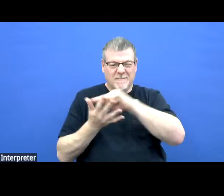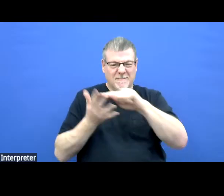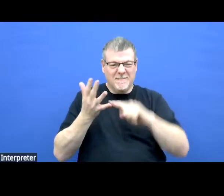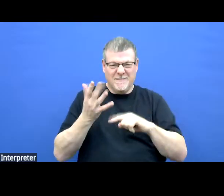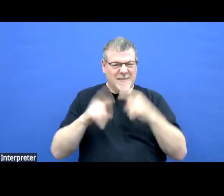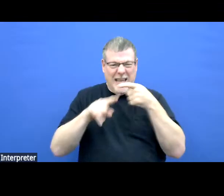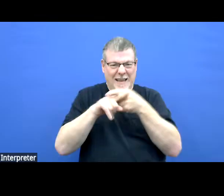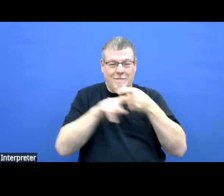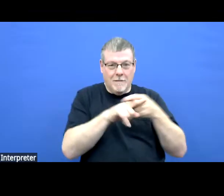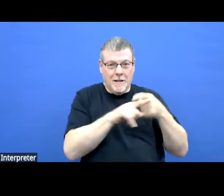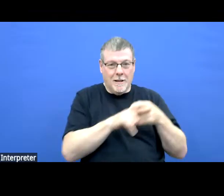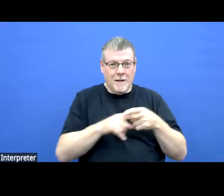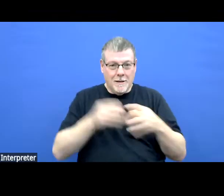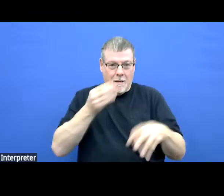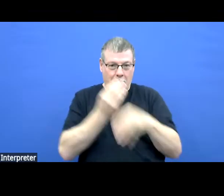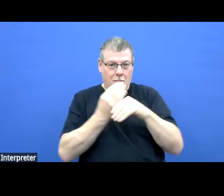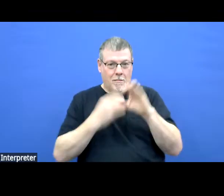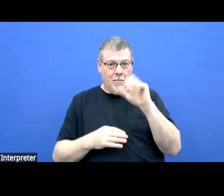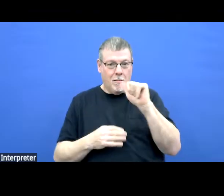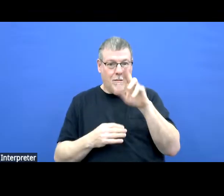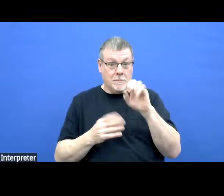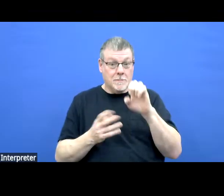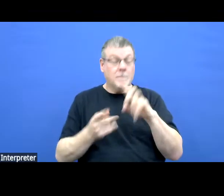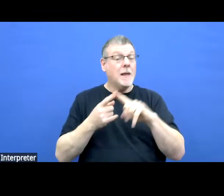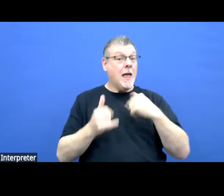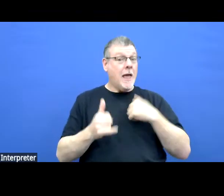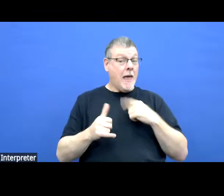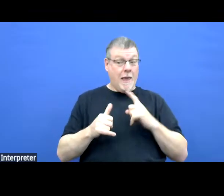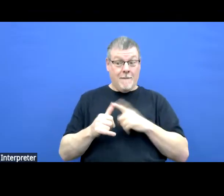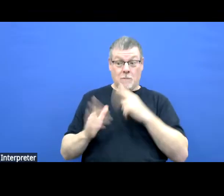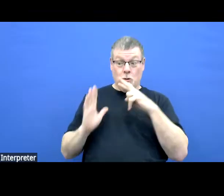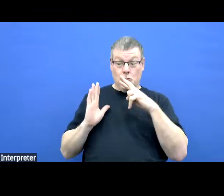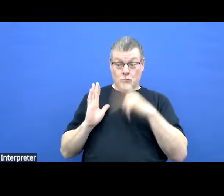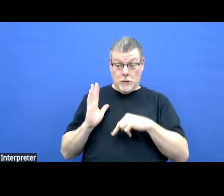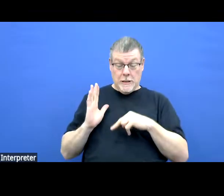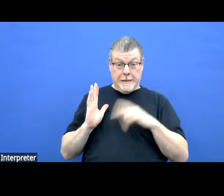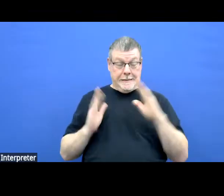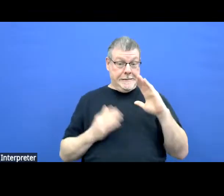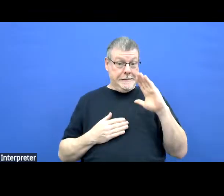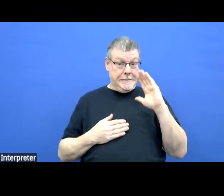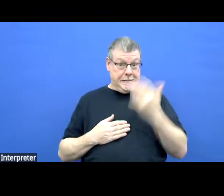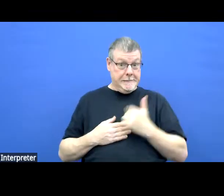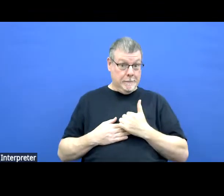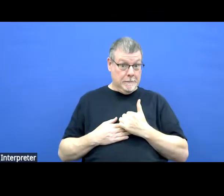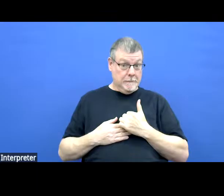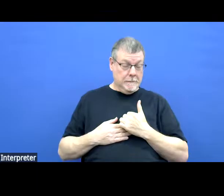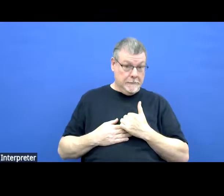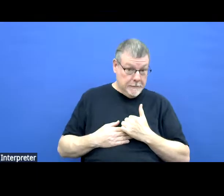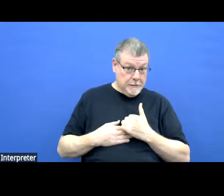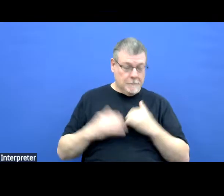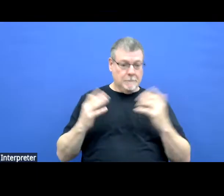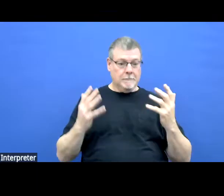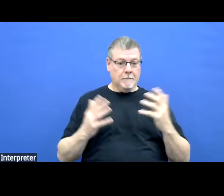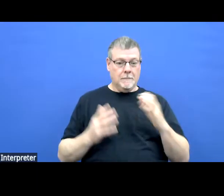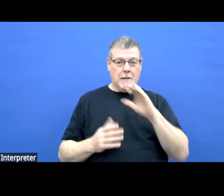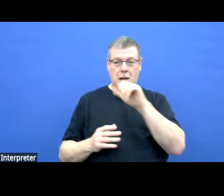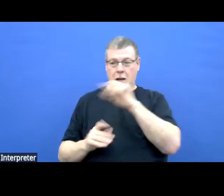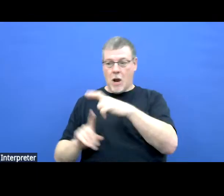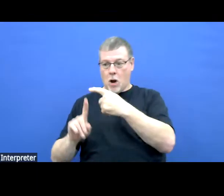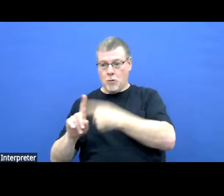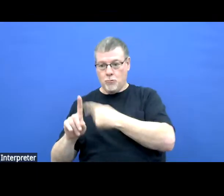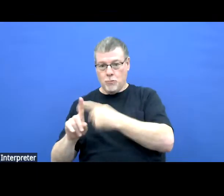conflicting clauses really play out. When I first read it, it seems to me that, again, because car rental